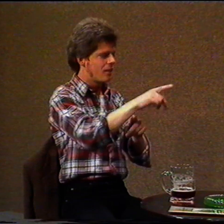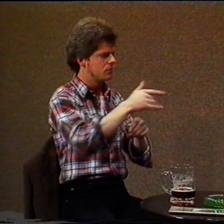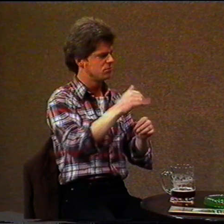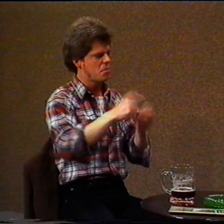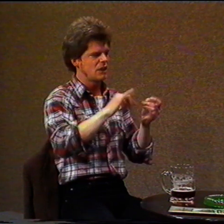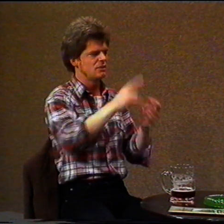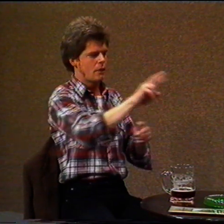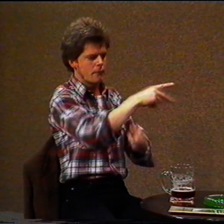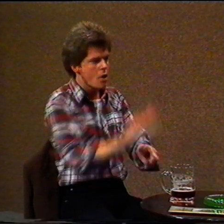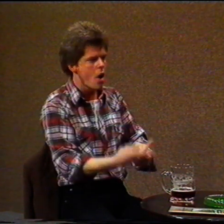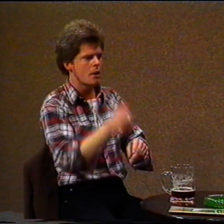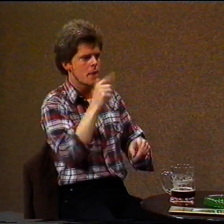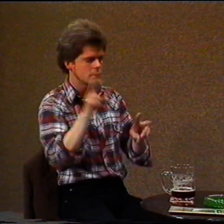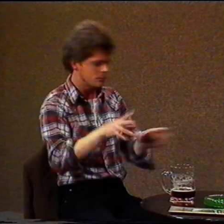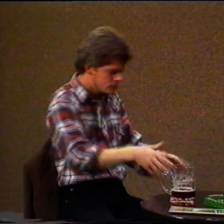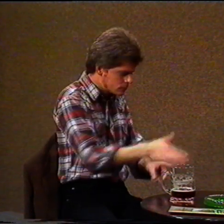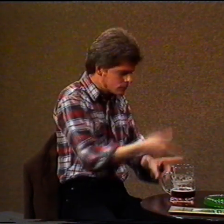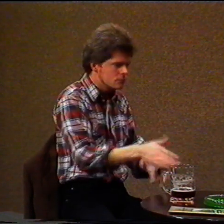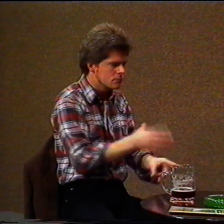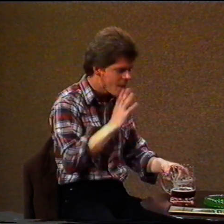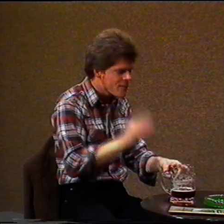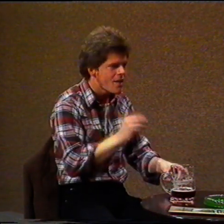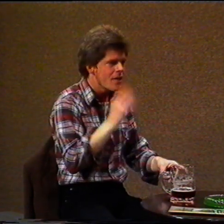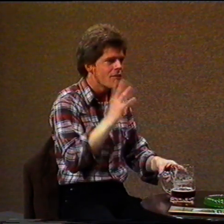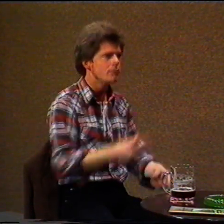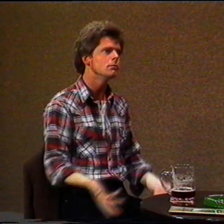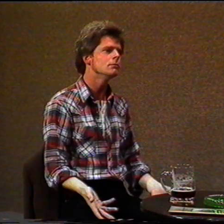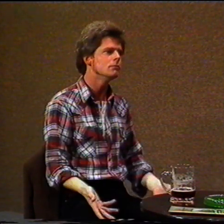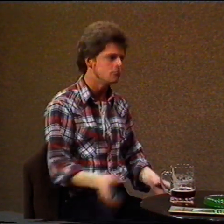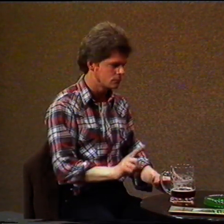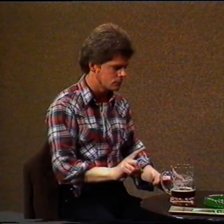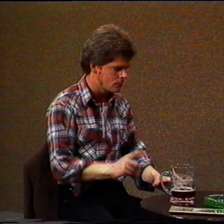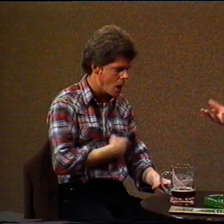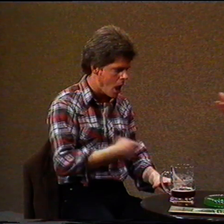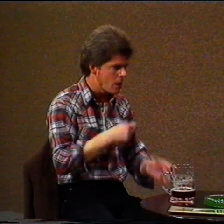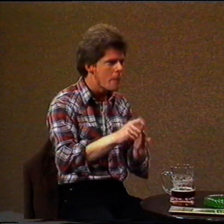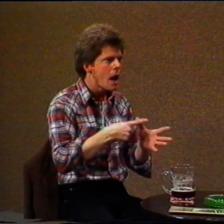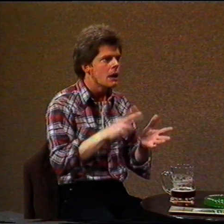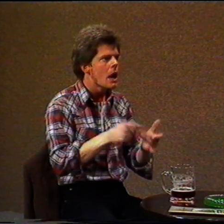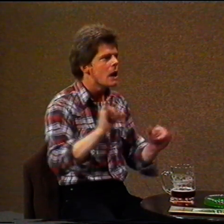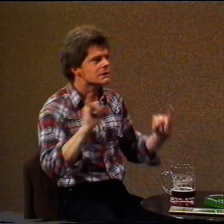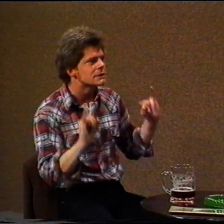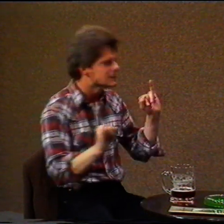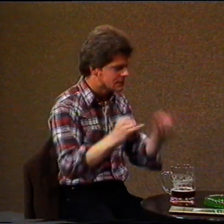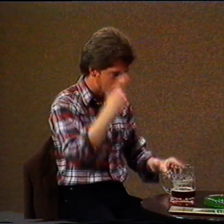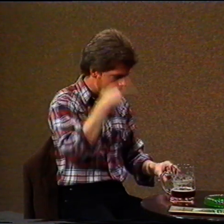he collapsed in the bus. He had fallen and somebody had tried to resuscitate him and spoken to him, and he'd just lain there, and they'd panicked.